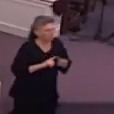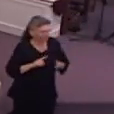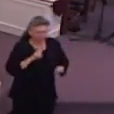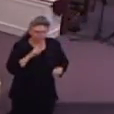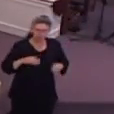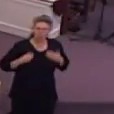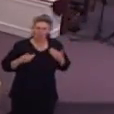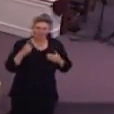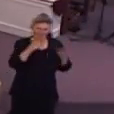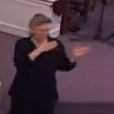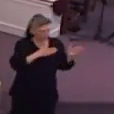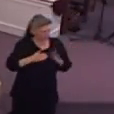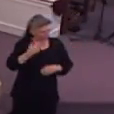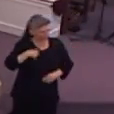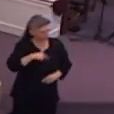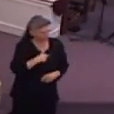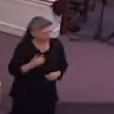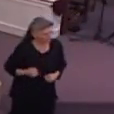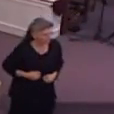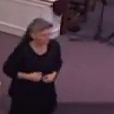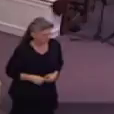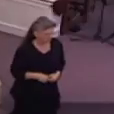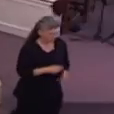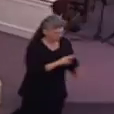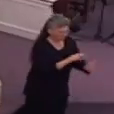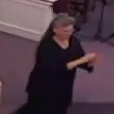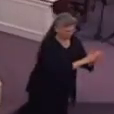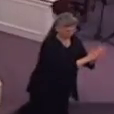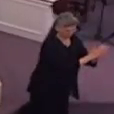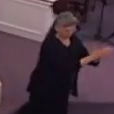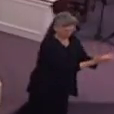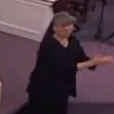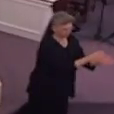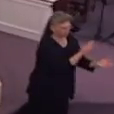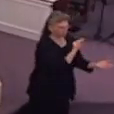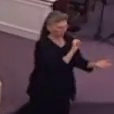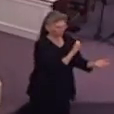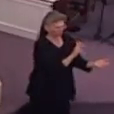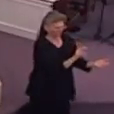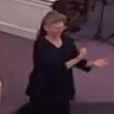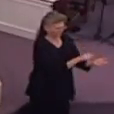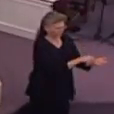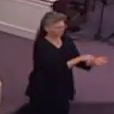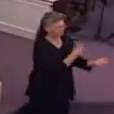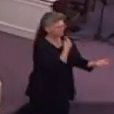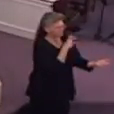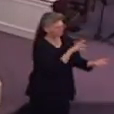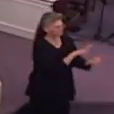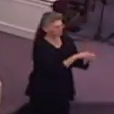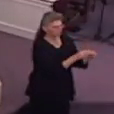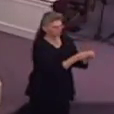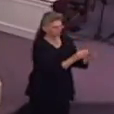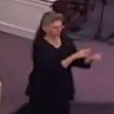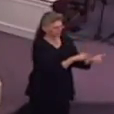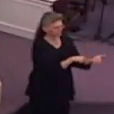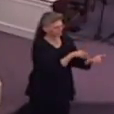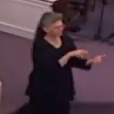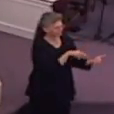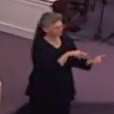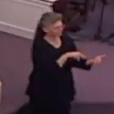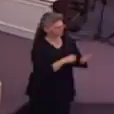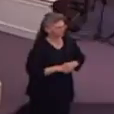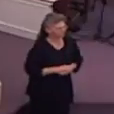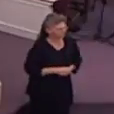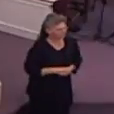glad that He had a plan for us. But in the book, Mike tells the story of people who have come to grips with their lack of